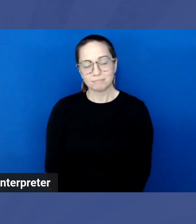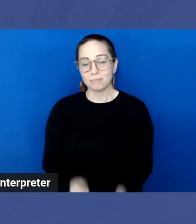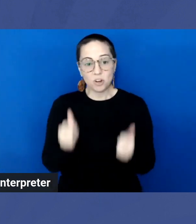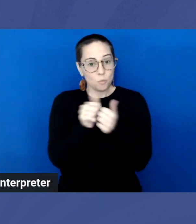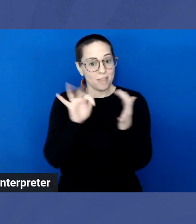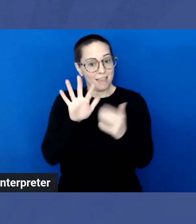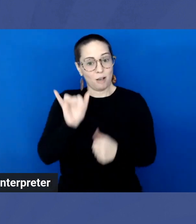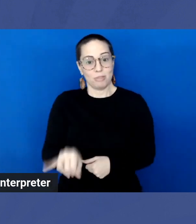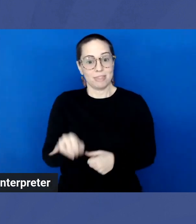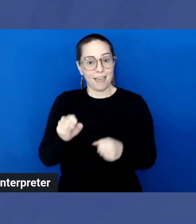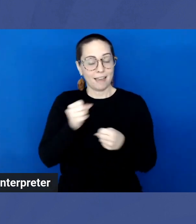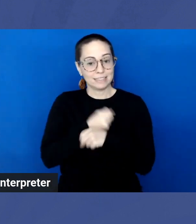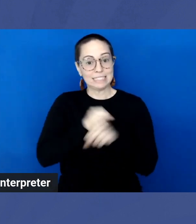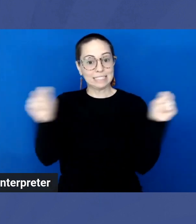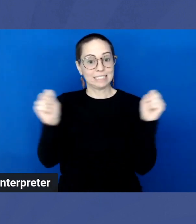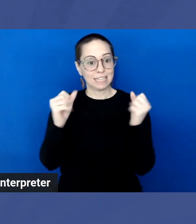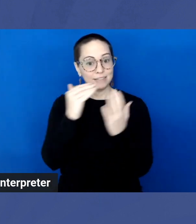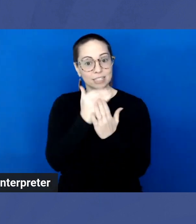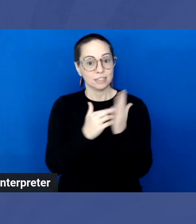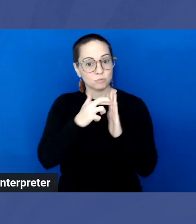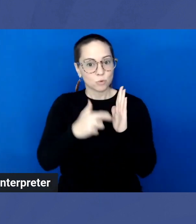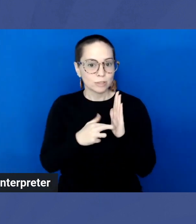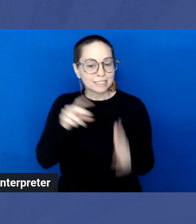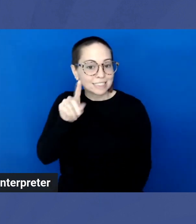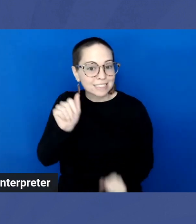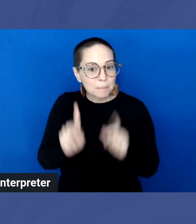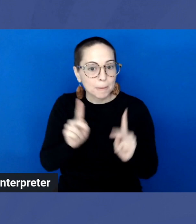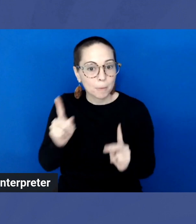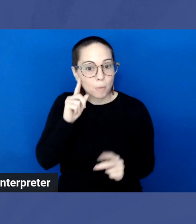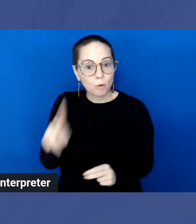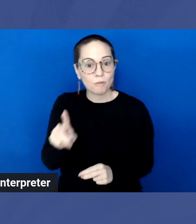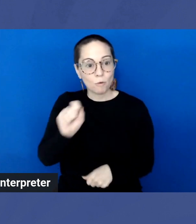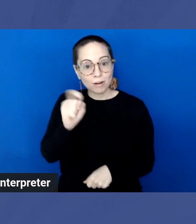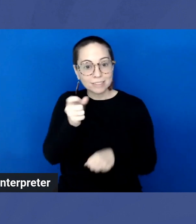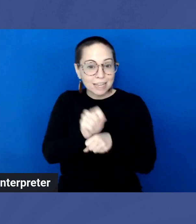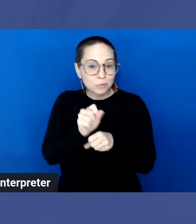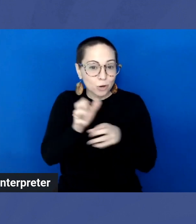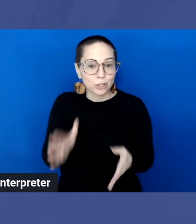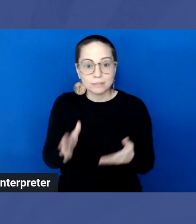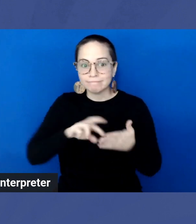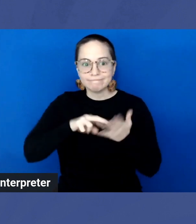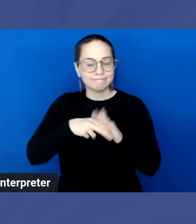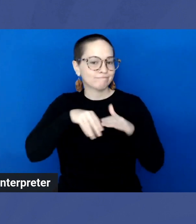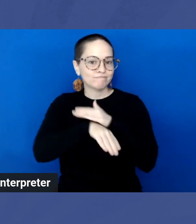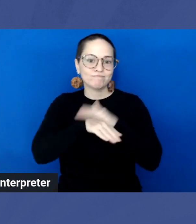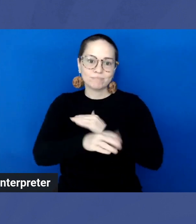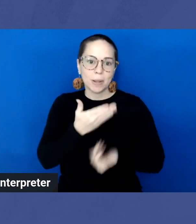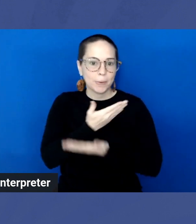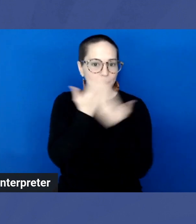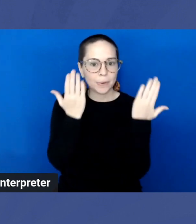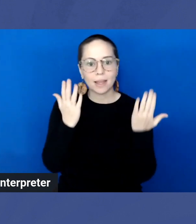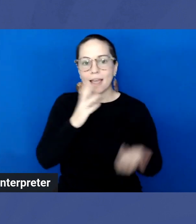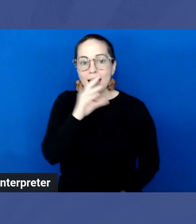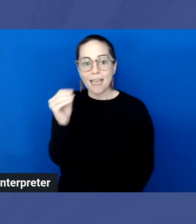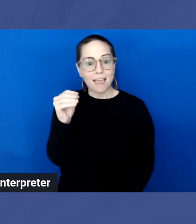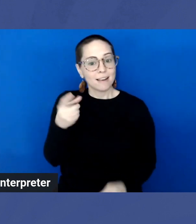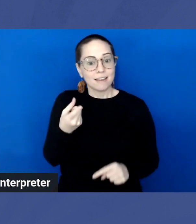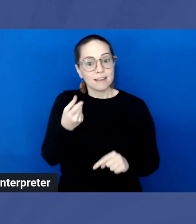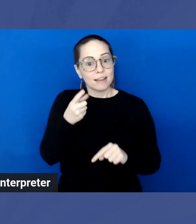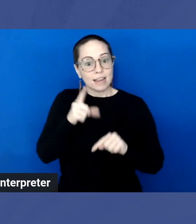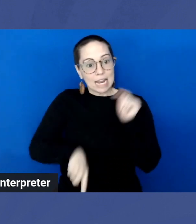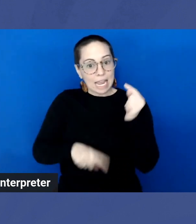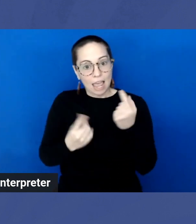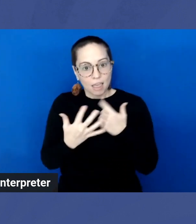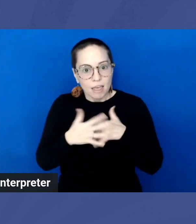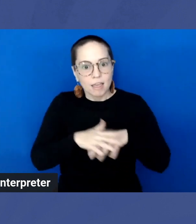measures in place, disabled folks in the sex trade are left without access to work and without the ability to assimilate into conventional